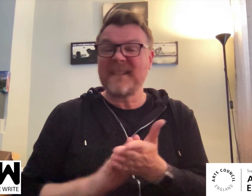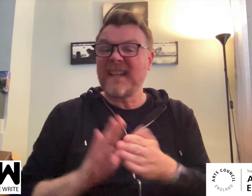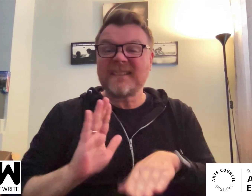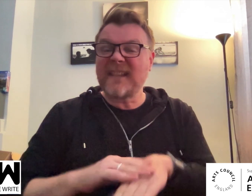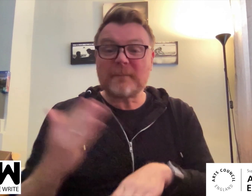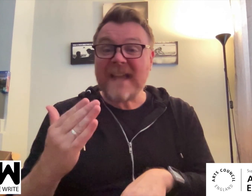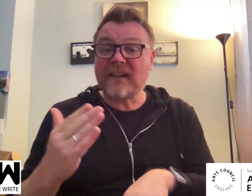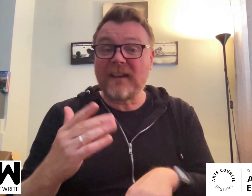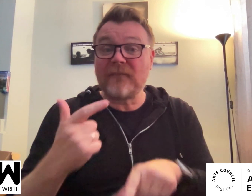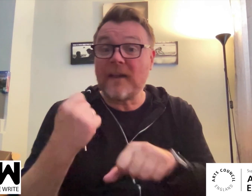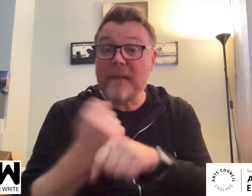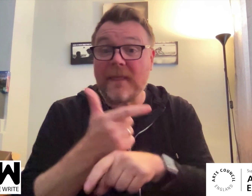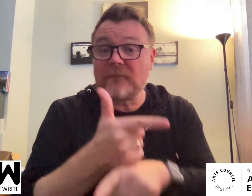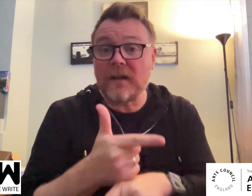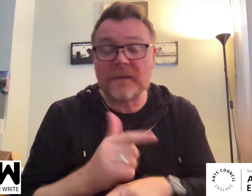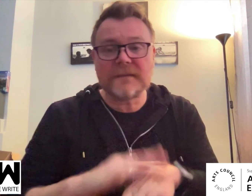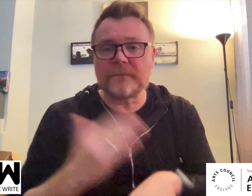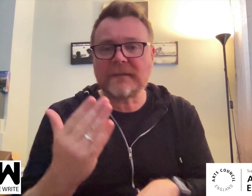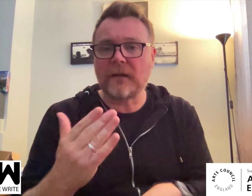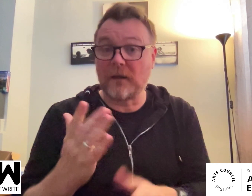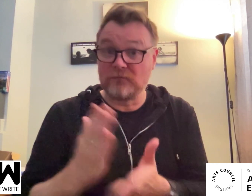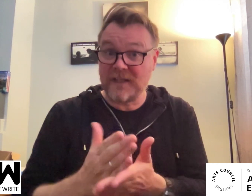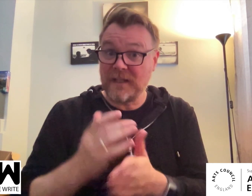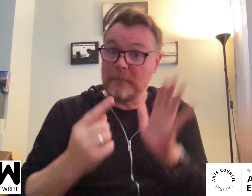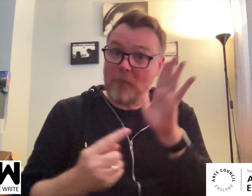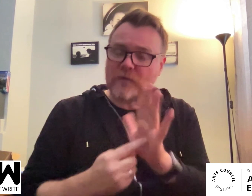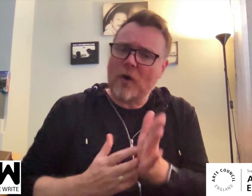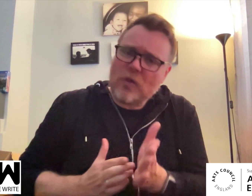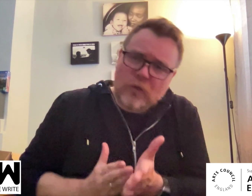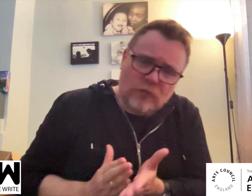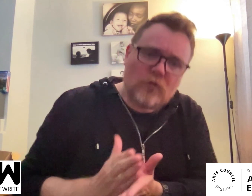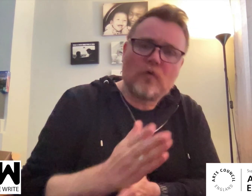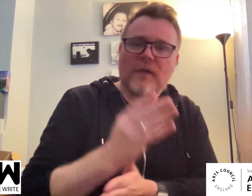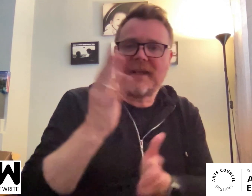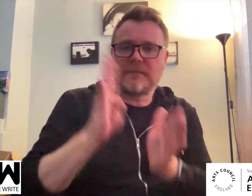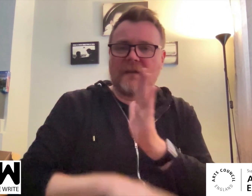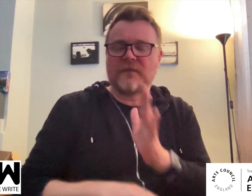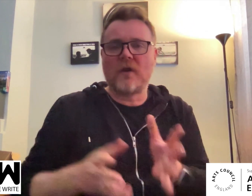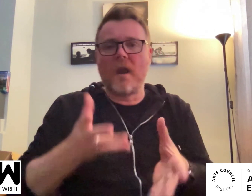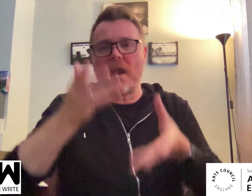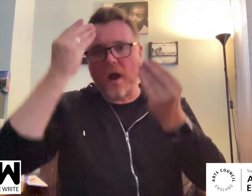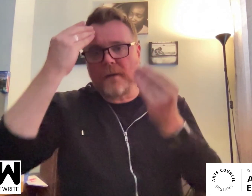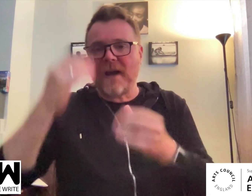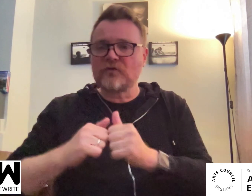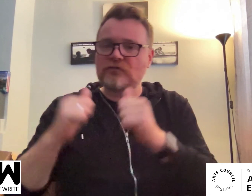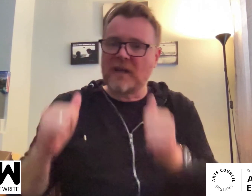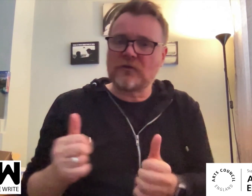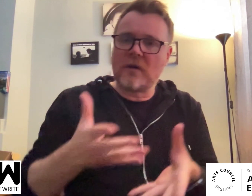And it doesn't matter, actually, if that film's made. What's really important is that you've gone through this experience, you've learnt the